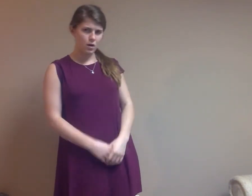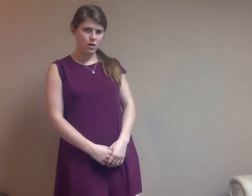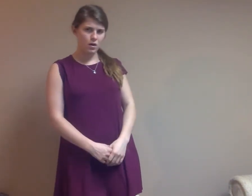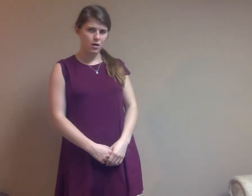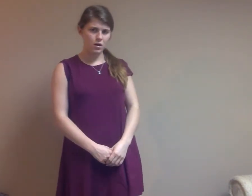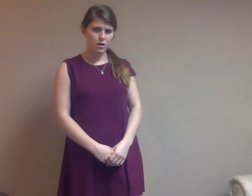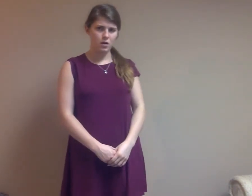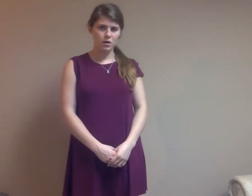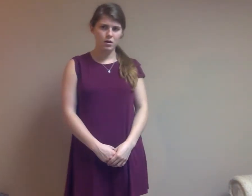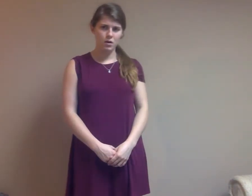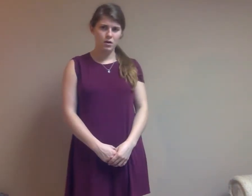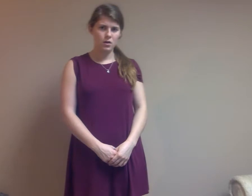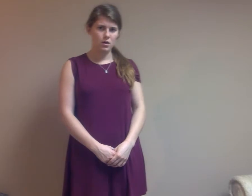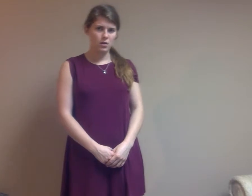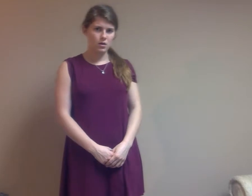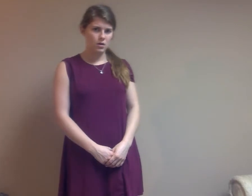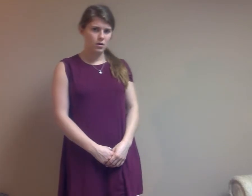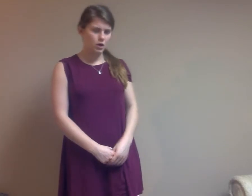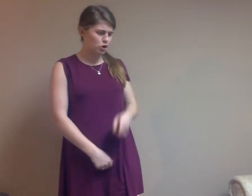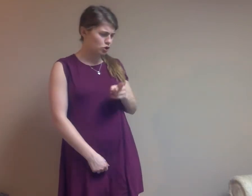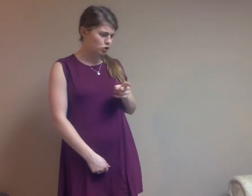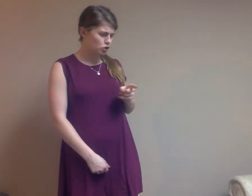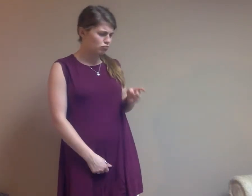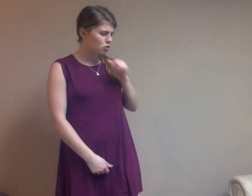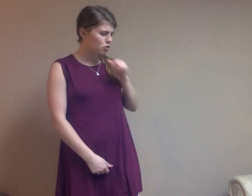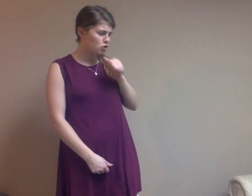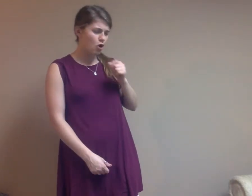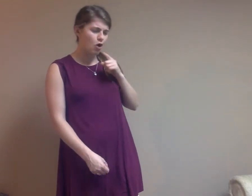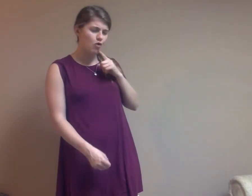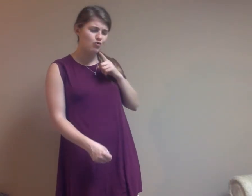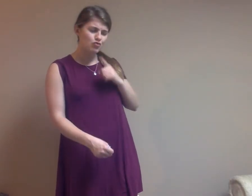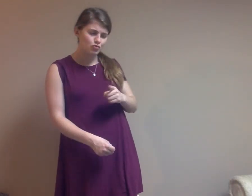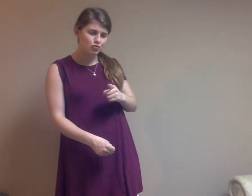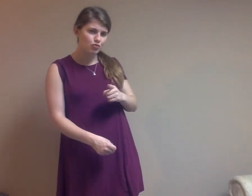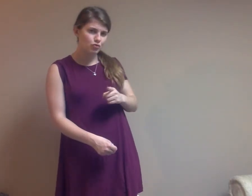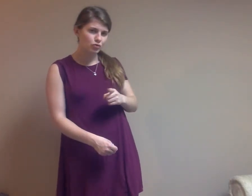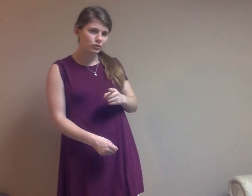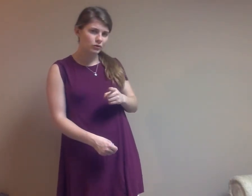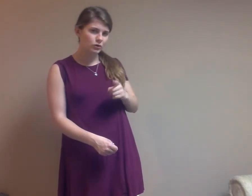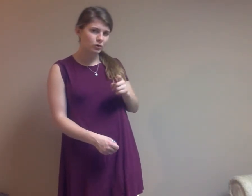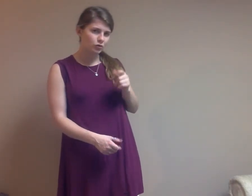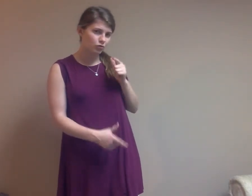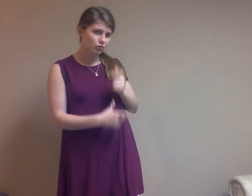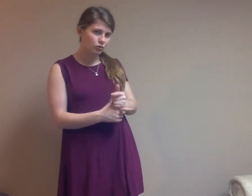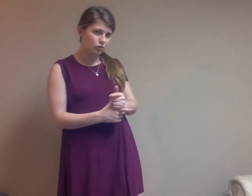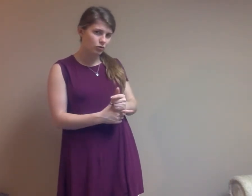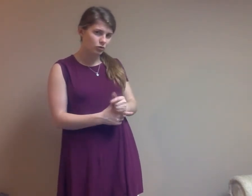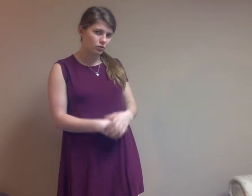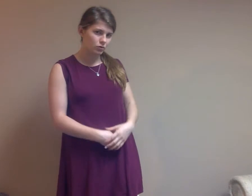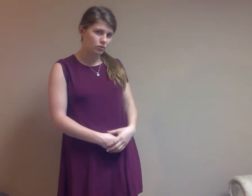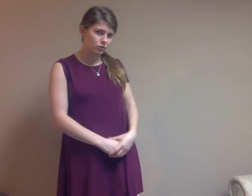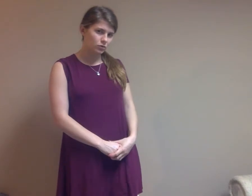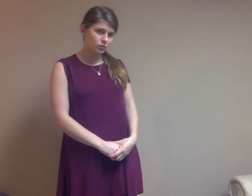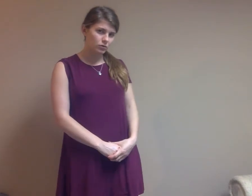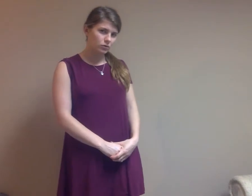it. Yeah, we're not. We're just shielding our face. It's called Alpha Force. Yeah. Why are you shielding your face? Because then if the staff catch us, they don't